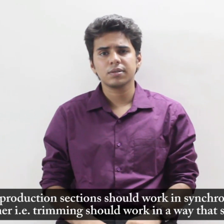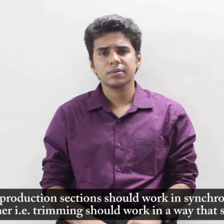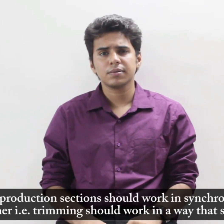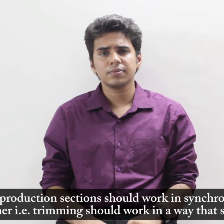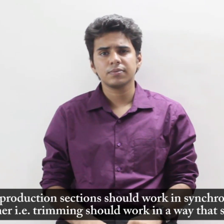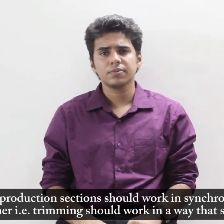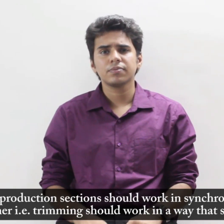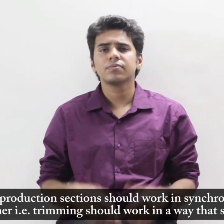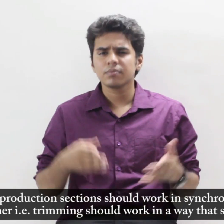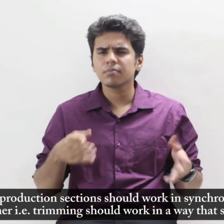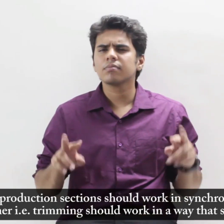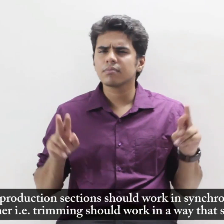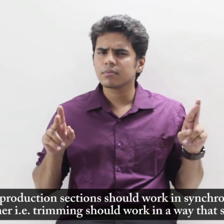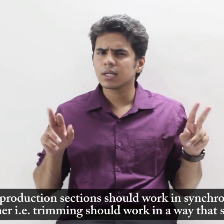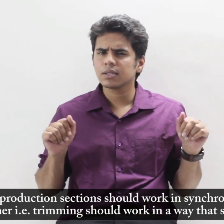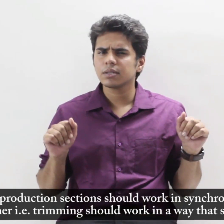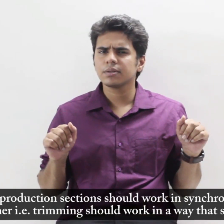way that spreading and